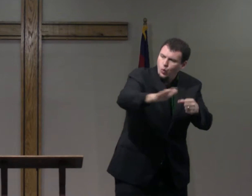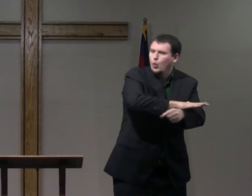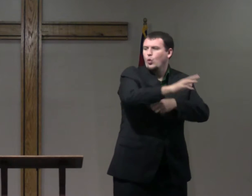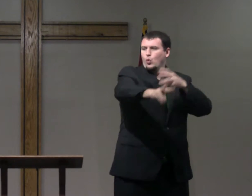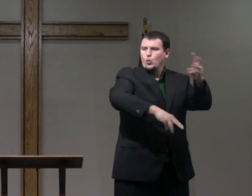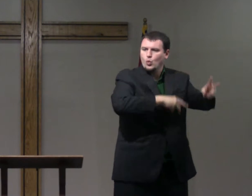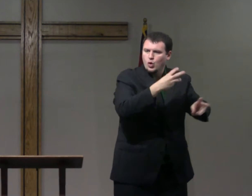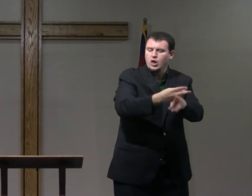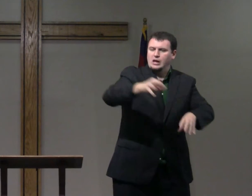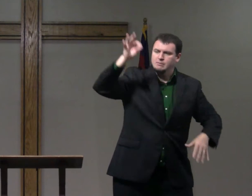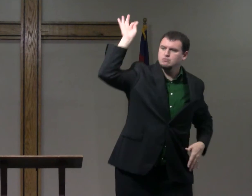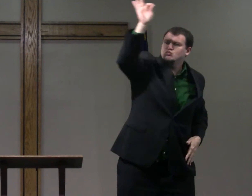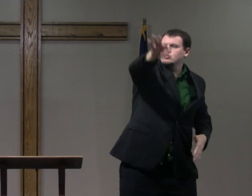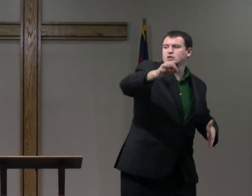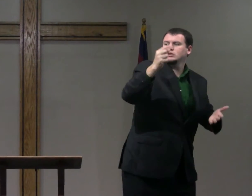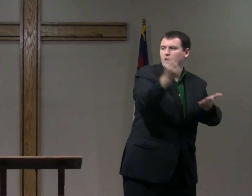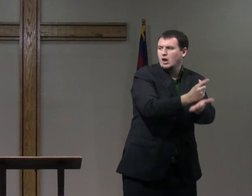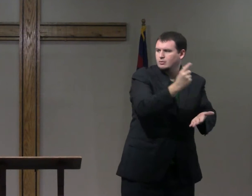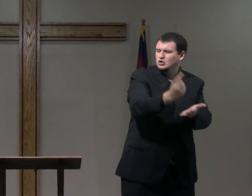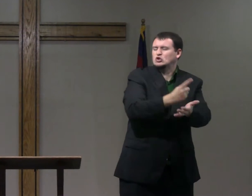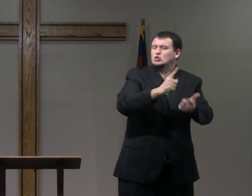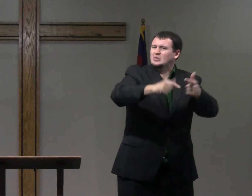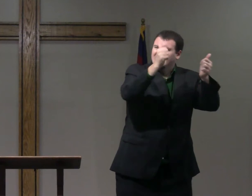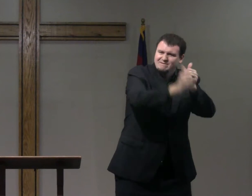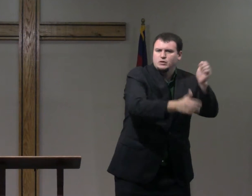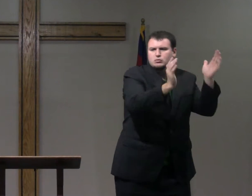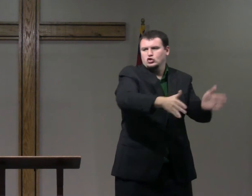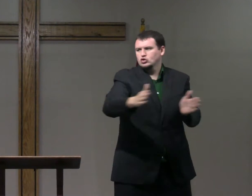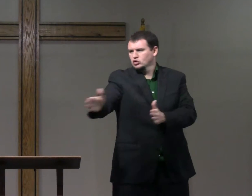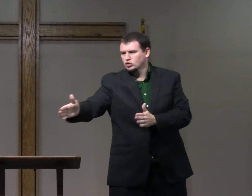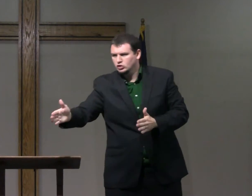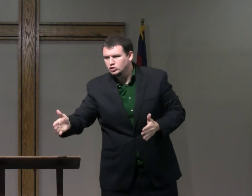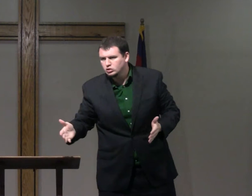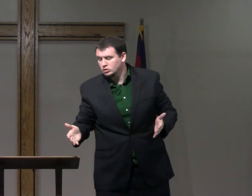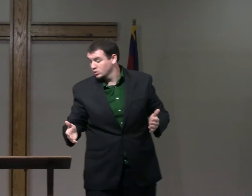into all the world and preach the gospel to every creature."